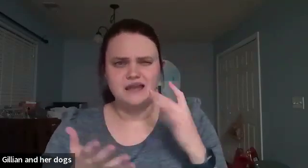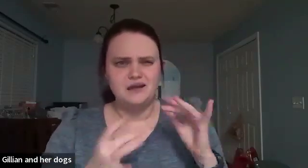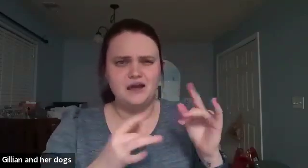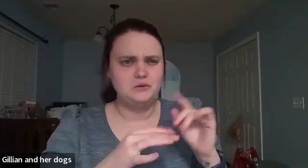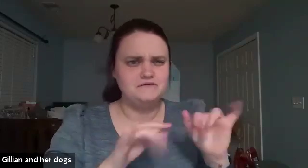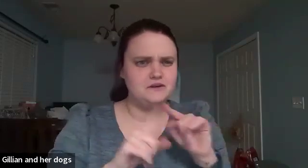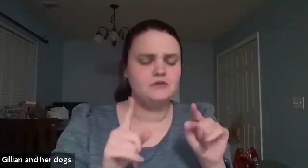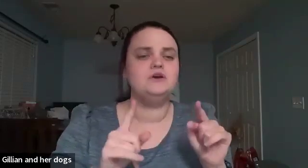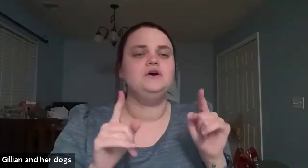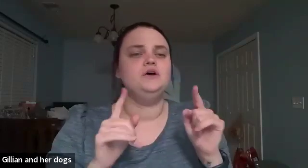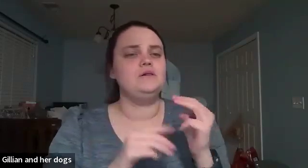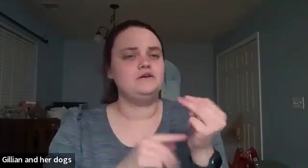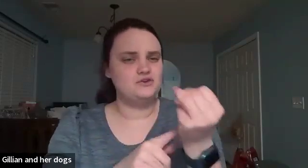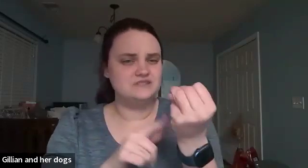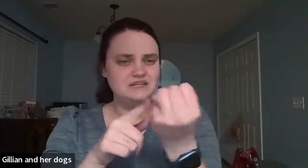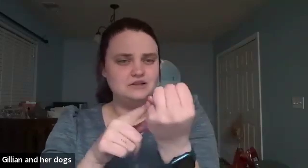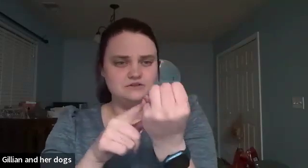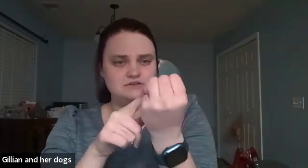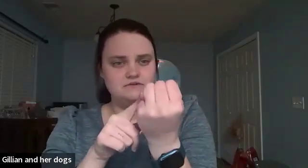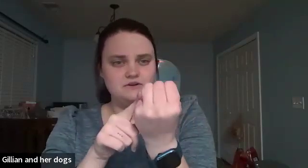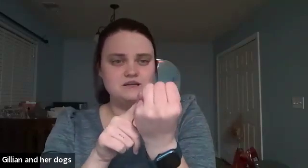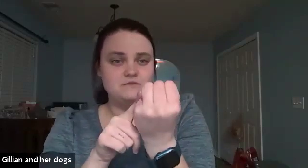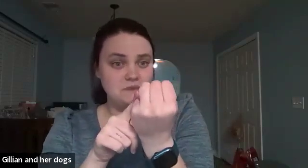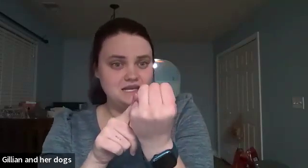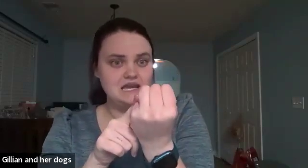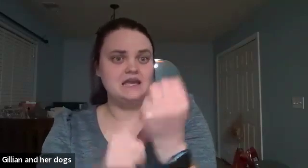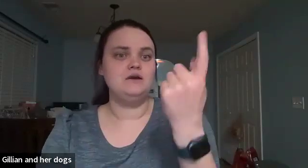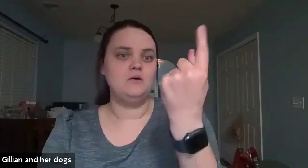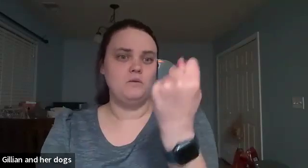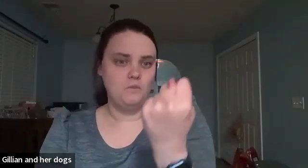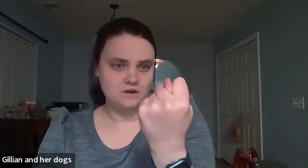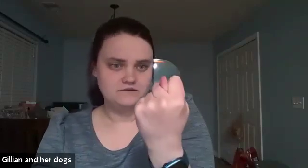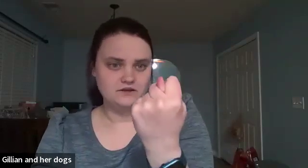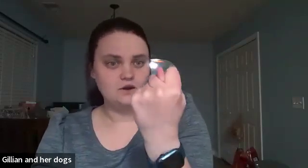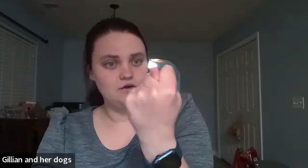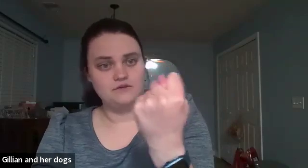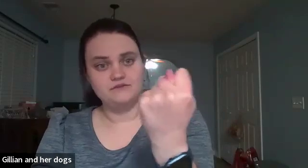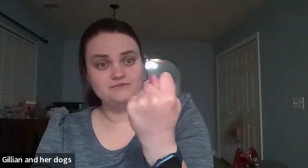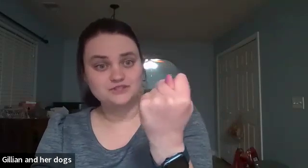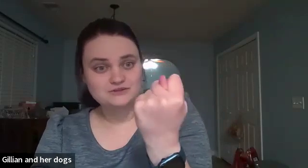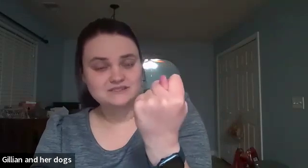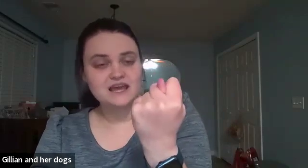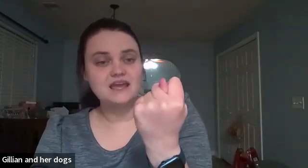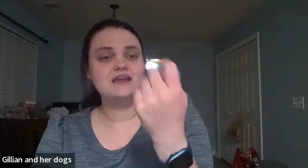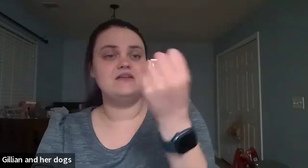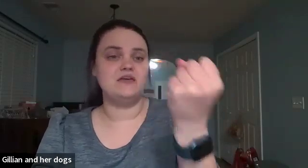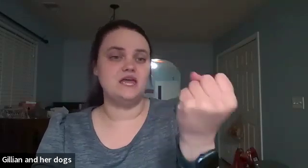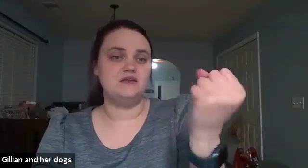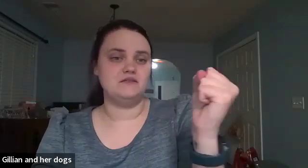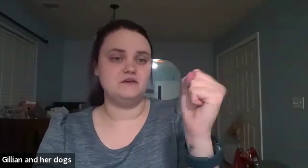like, how do I figure out? Look for those key clues. 3 fingers up for Monday, 1 finger over the thumb for Tuesday, and then the